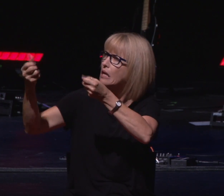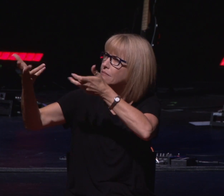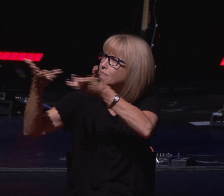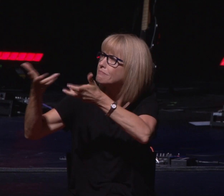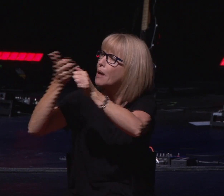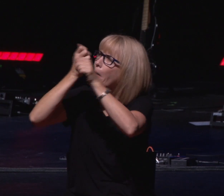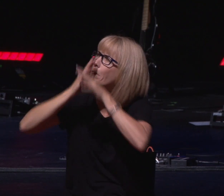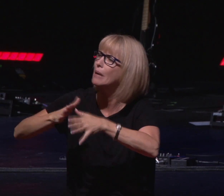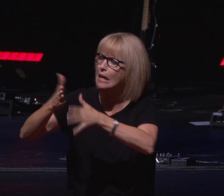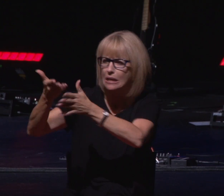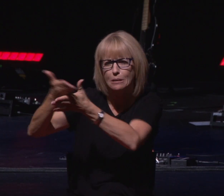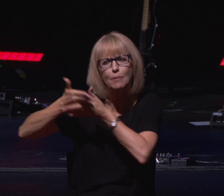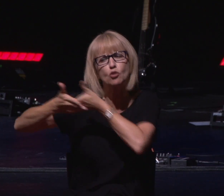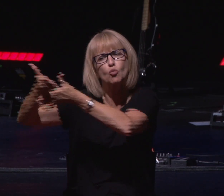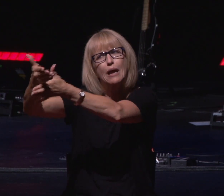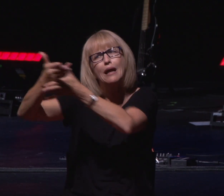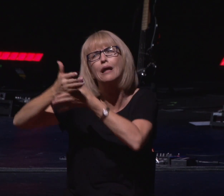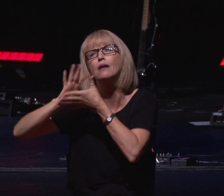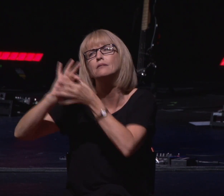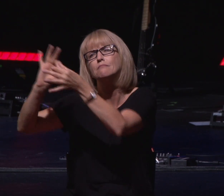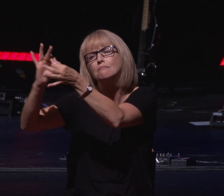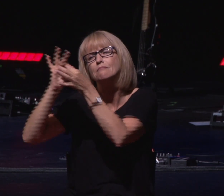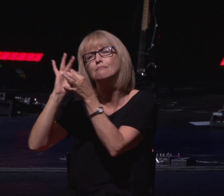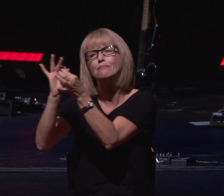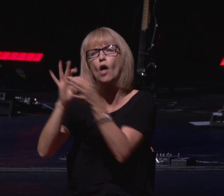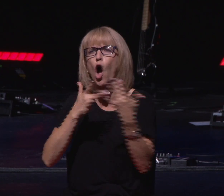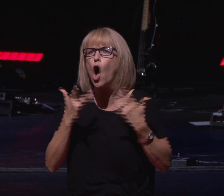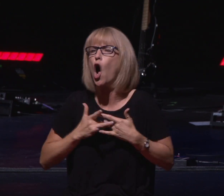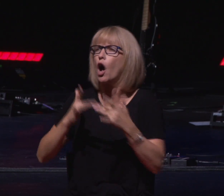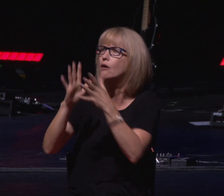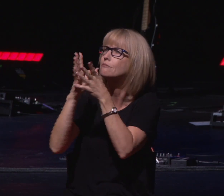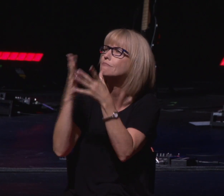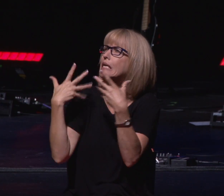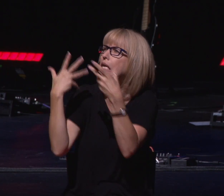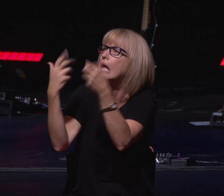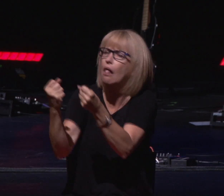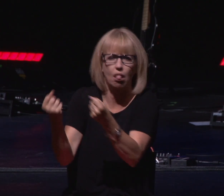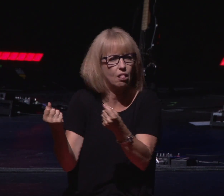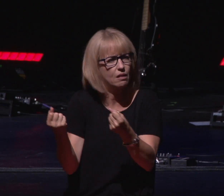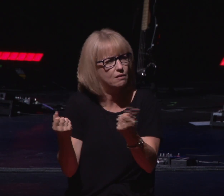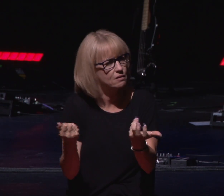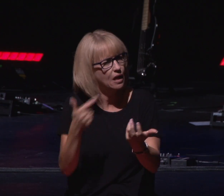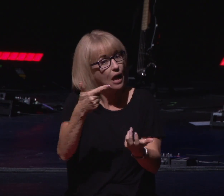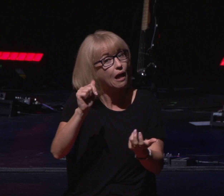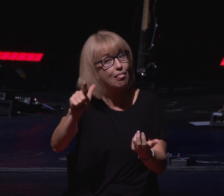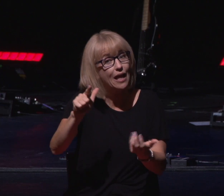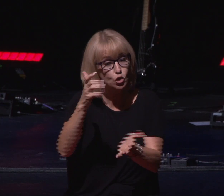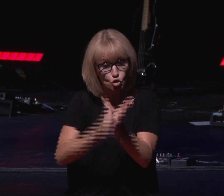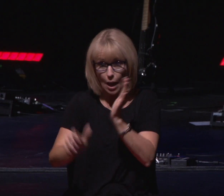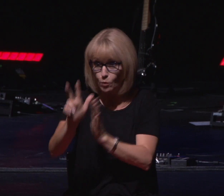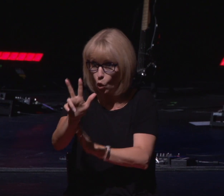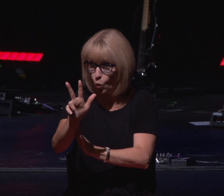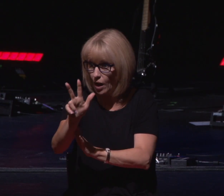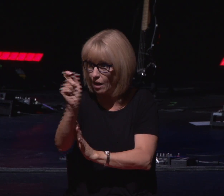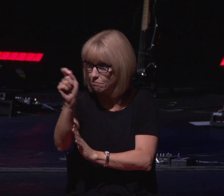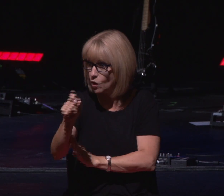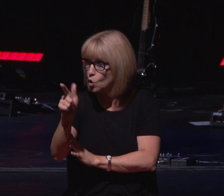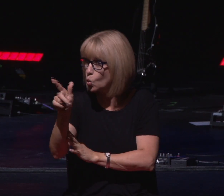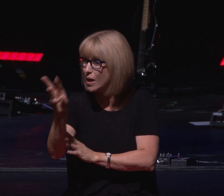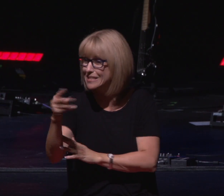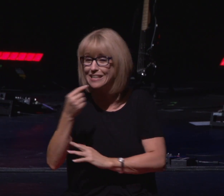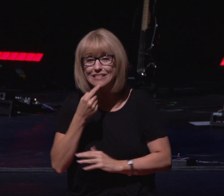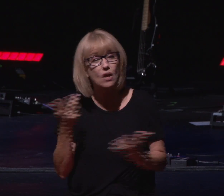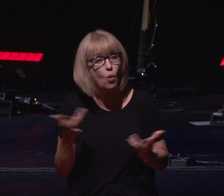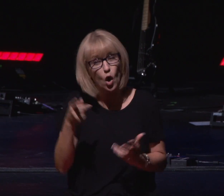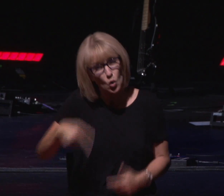especially racially, but healing of hearts in relationship to God. Galatians chapter 3, verse 26 says, you are